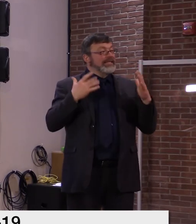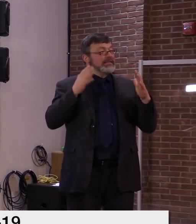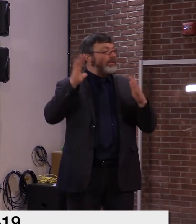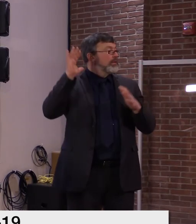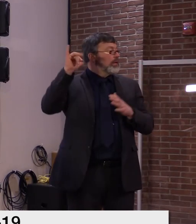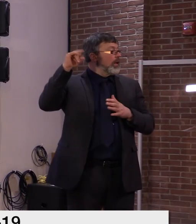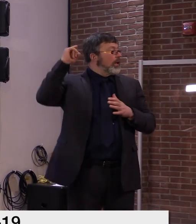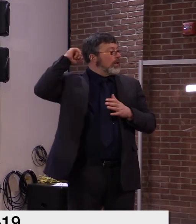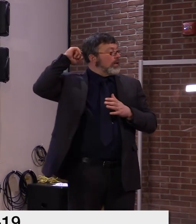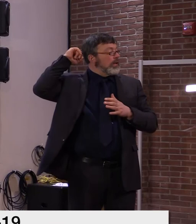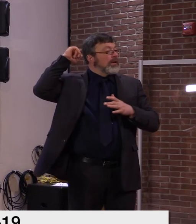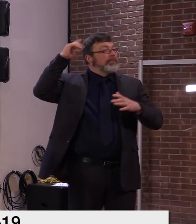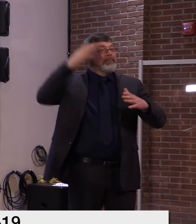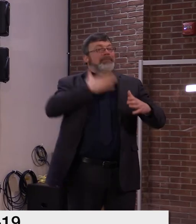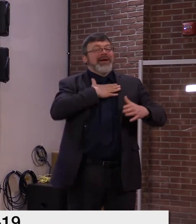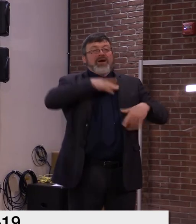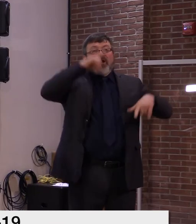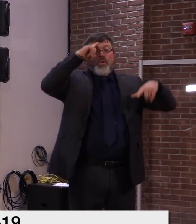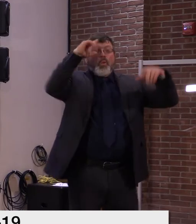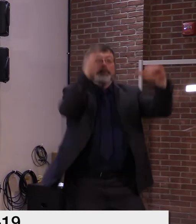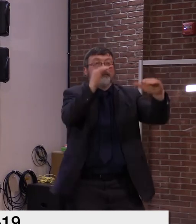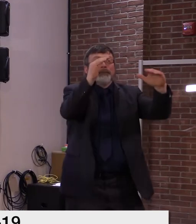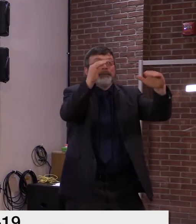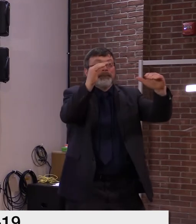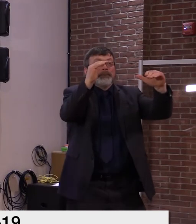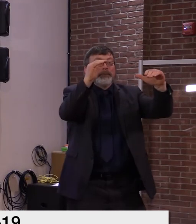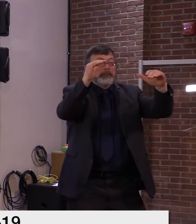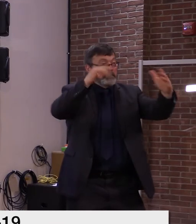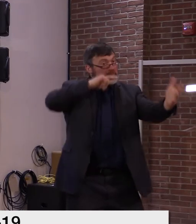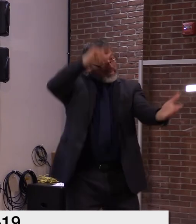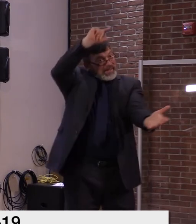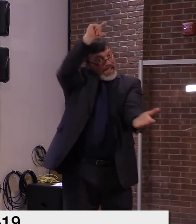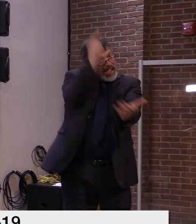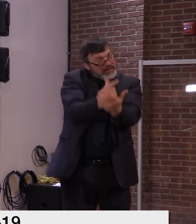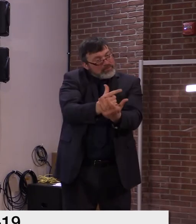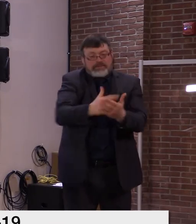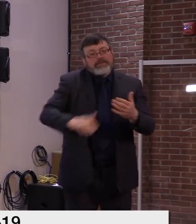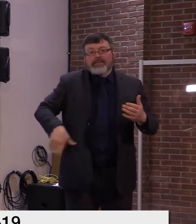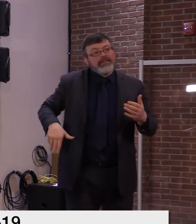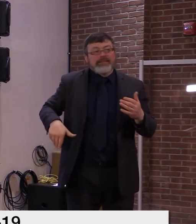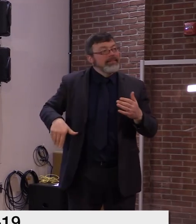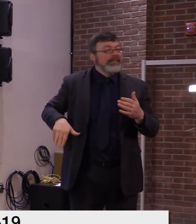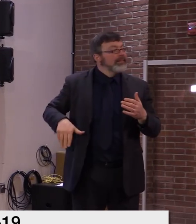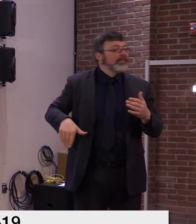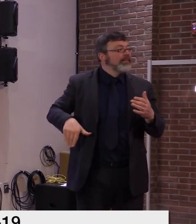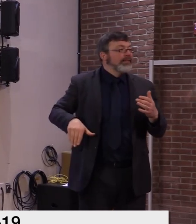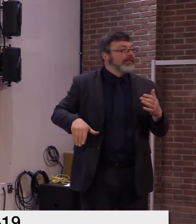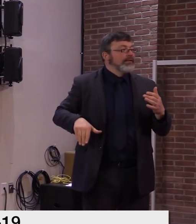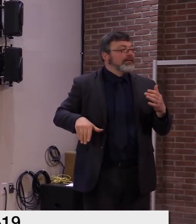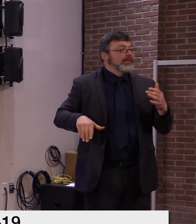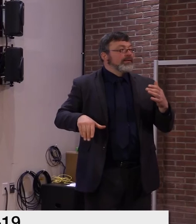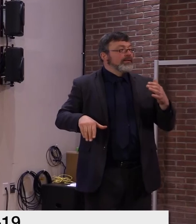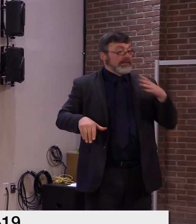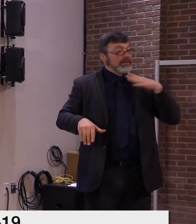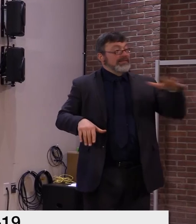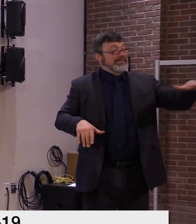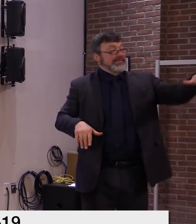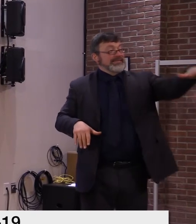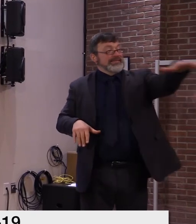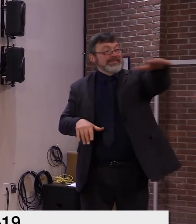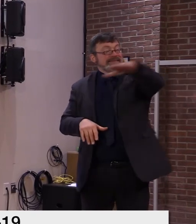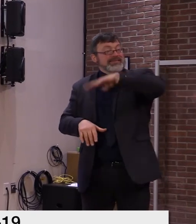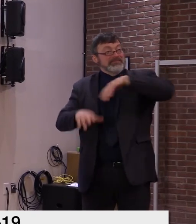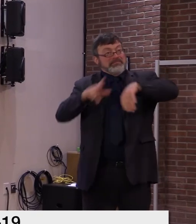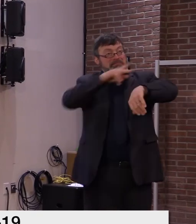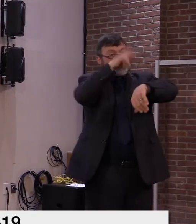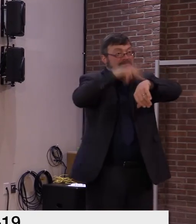of year celebrations. I basically told them just to stand by on that. We have some important decisions in front of us relative